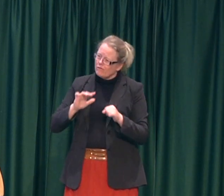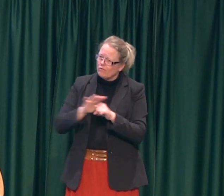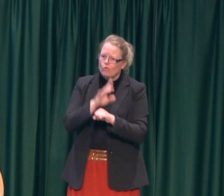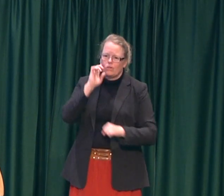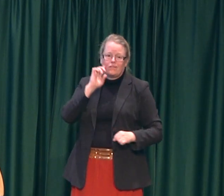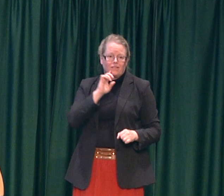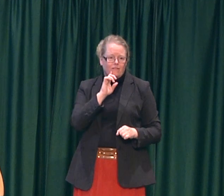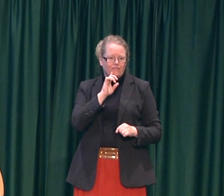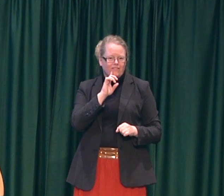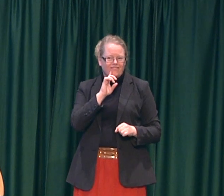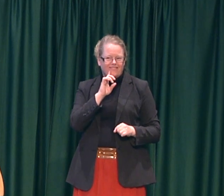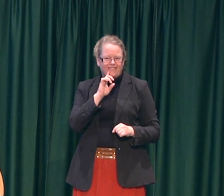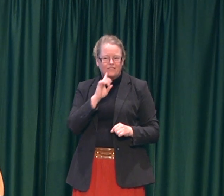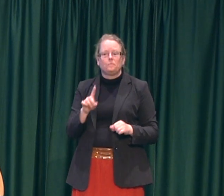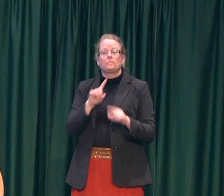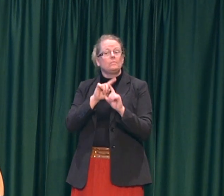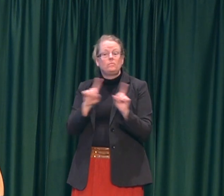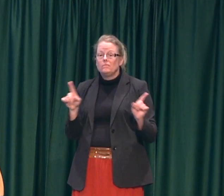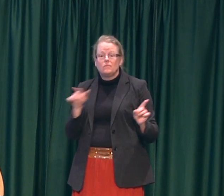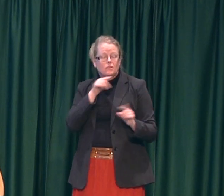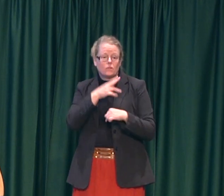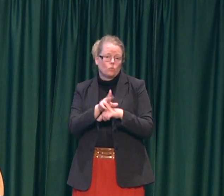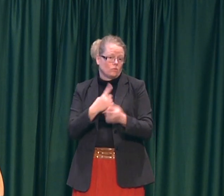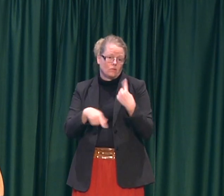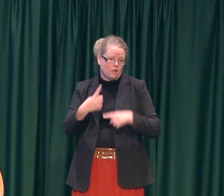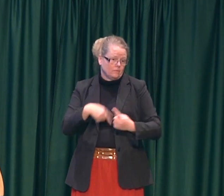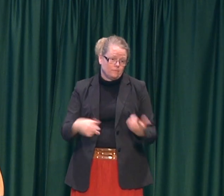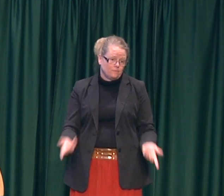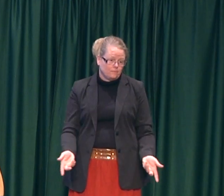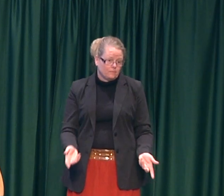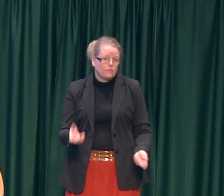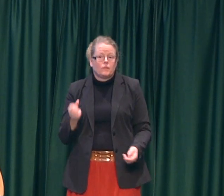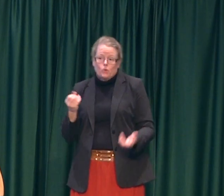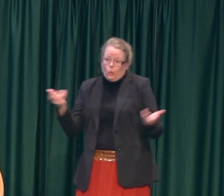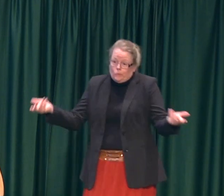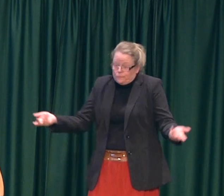Now, this person is completely deaf, but is not an ASL user, is not a sign language user.